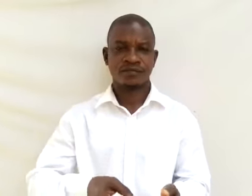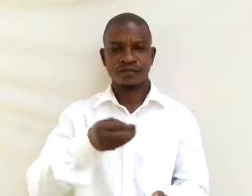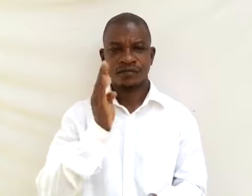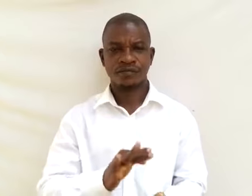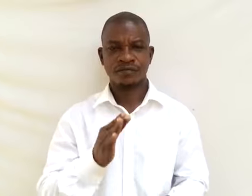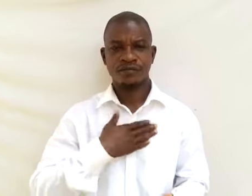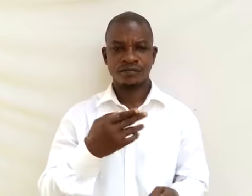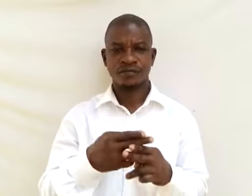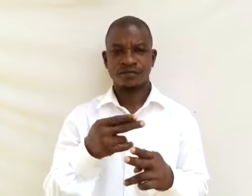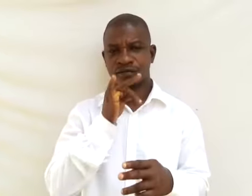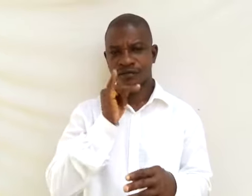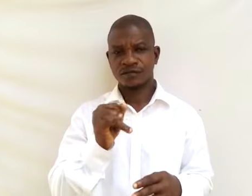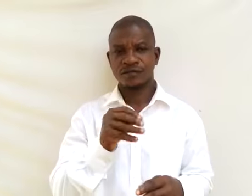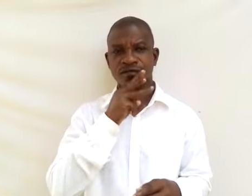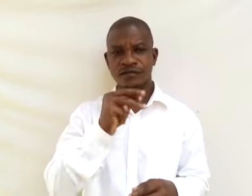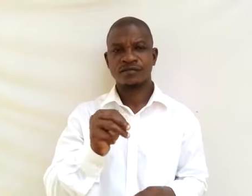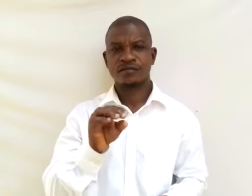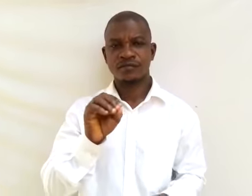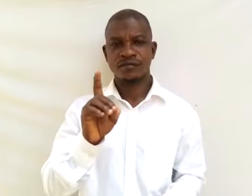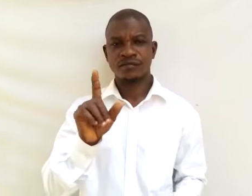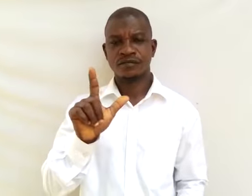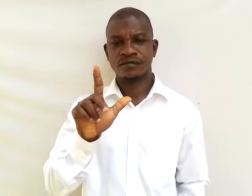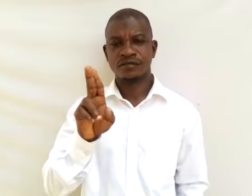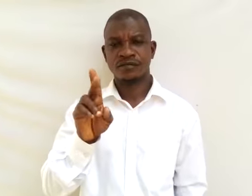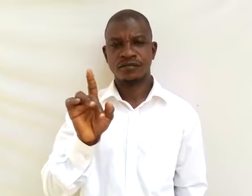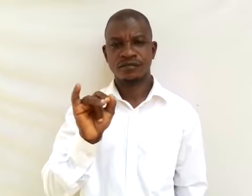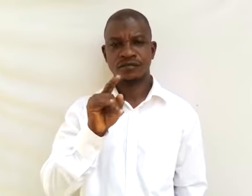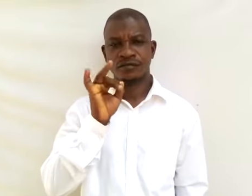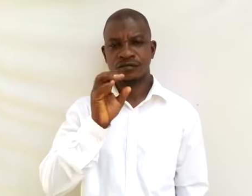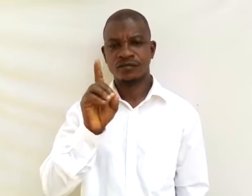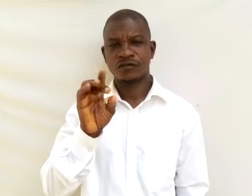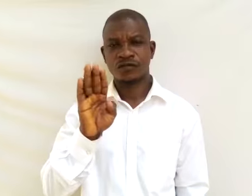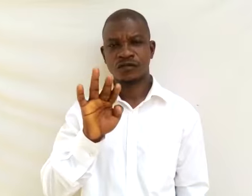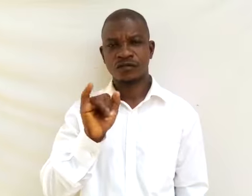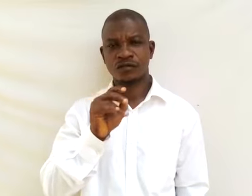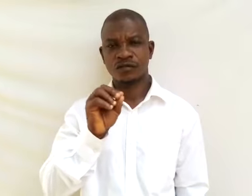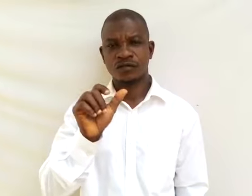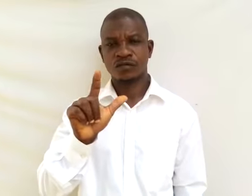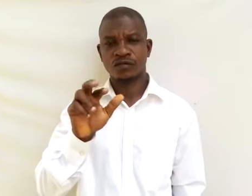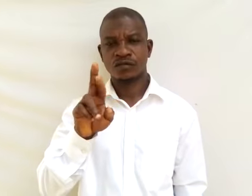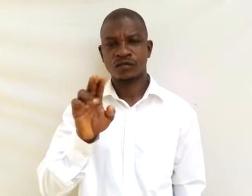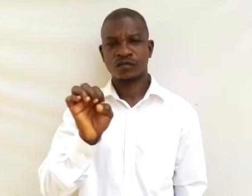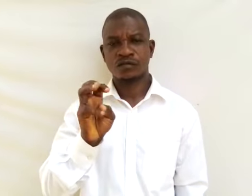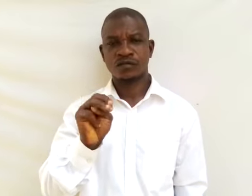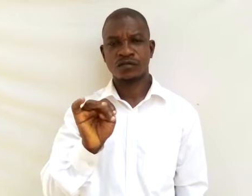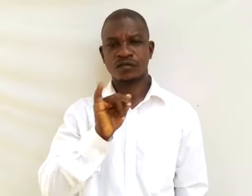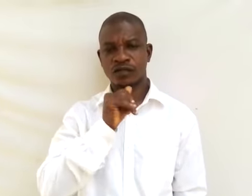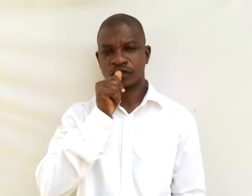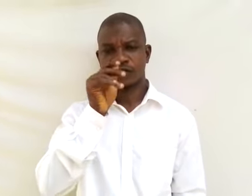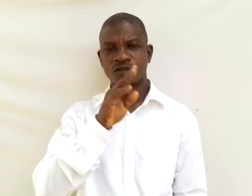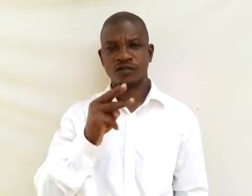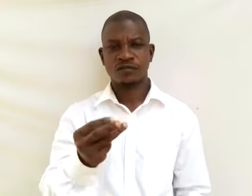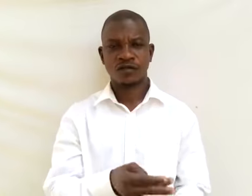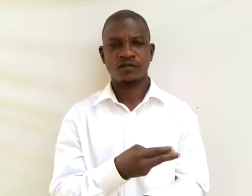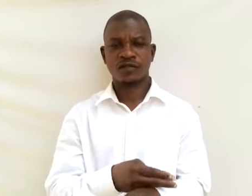My name is Mrs. Oludipe Odubolanle Oluremi. I am your mathematics teacher